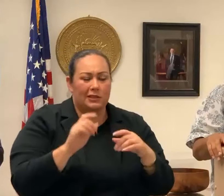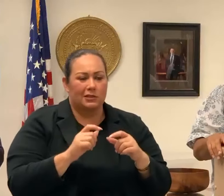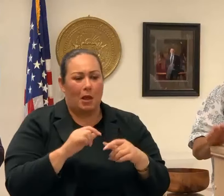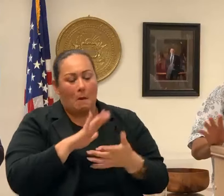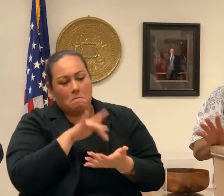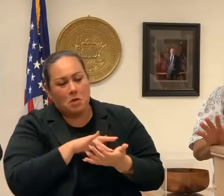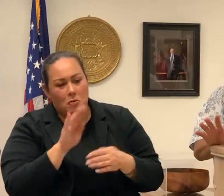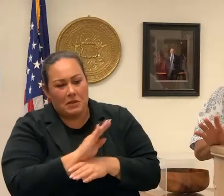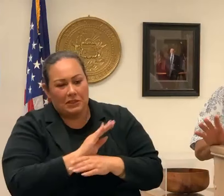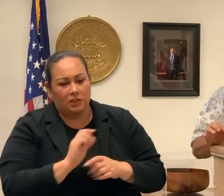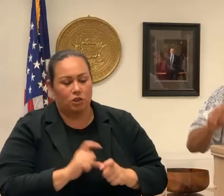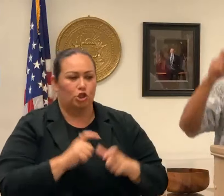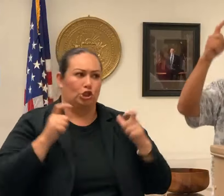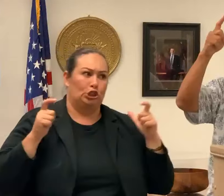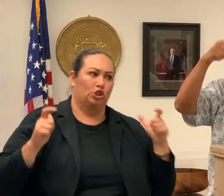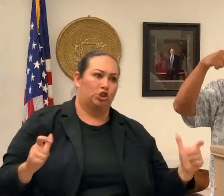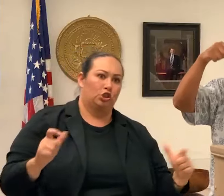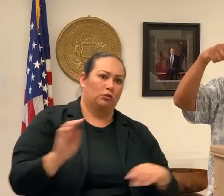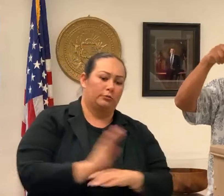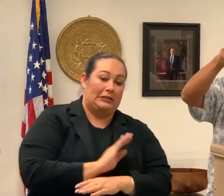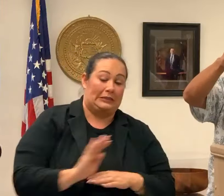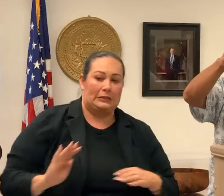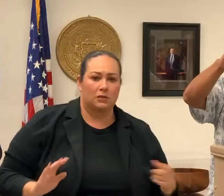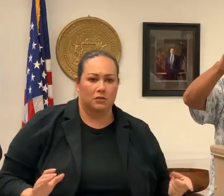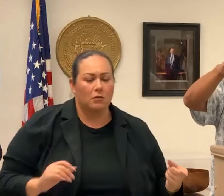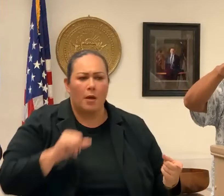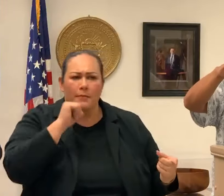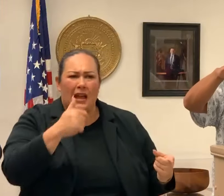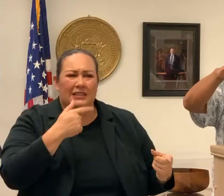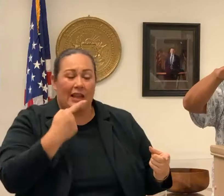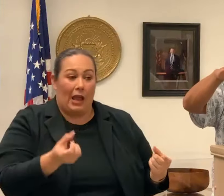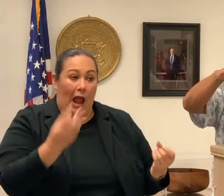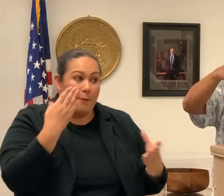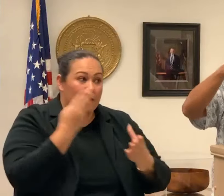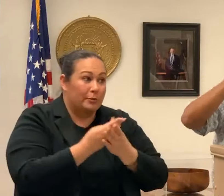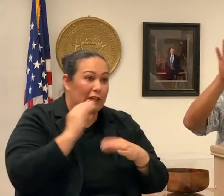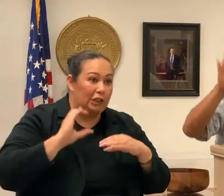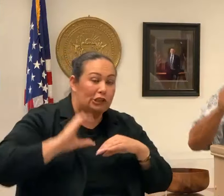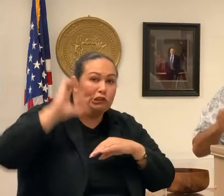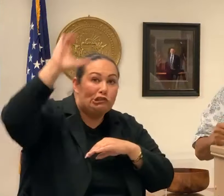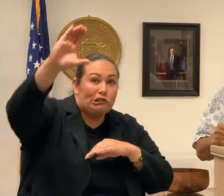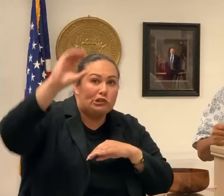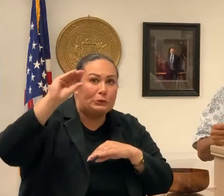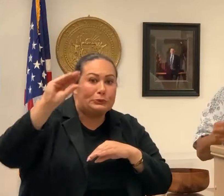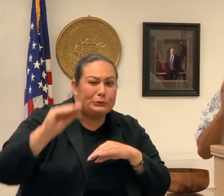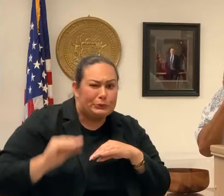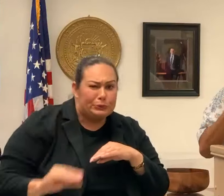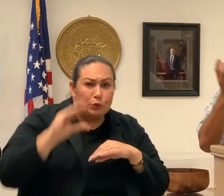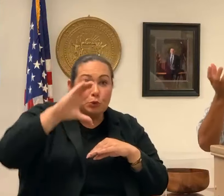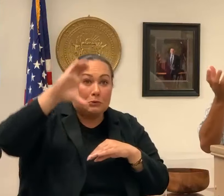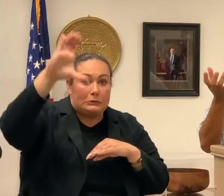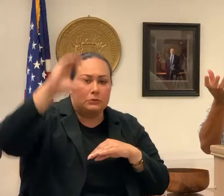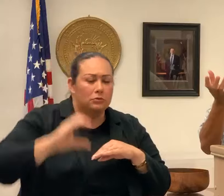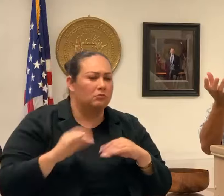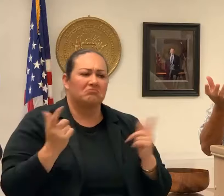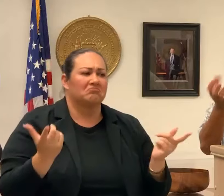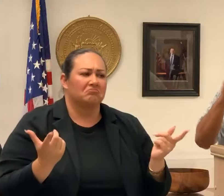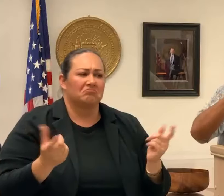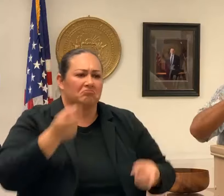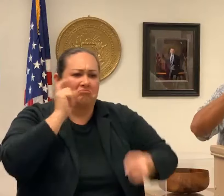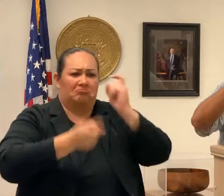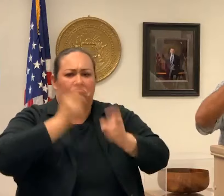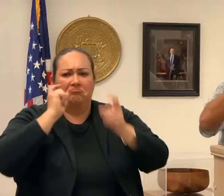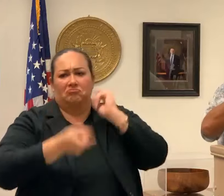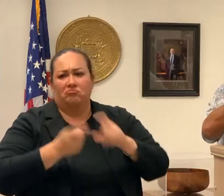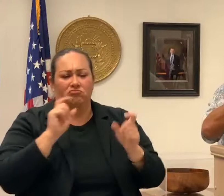businesses. I'm not going to say what the level of money appropriation was going to be, because it may have changed based on the money that they